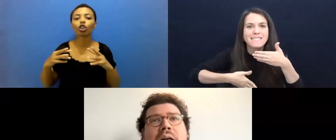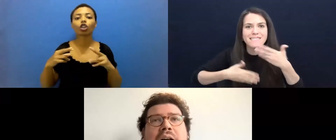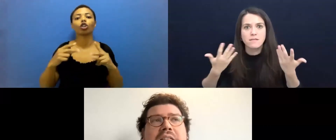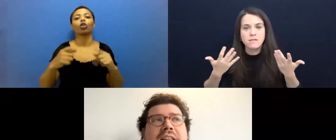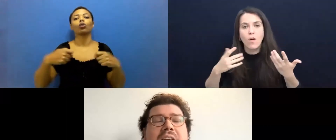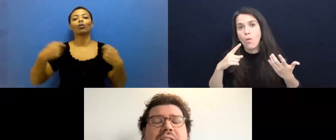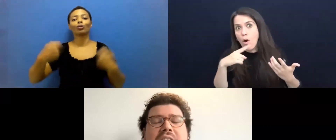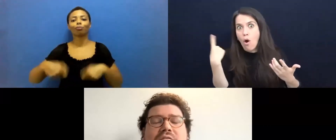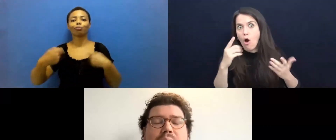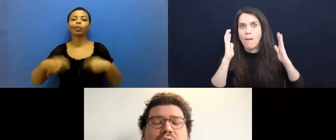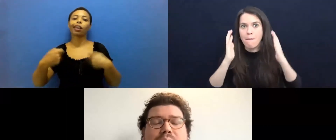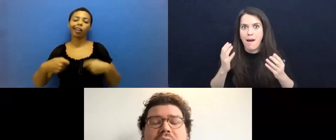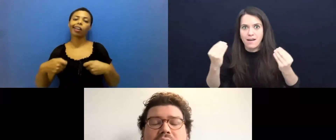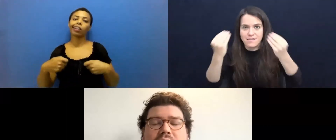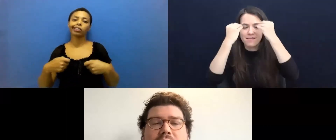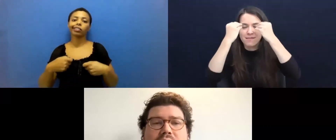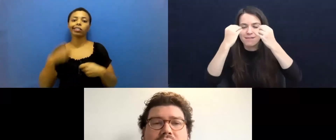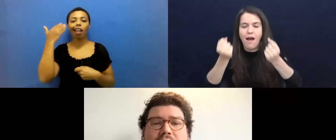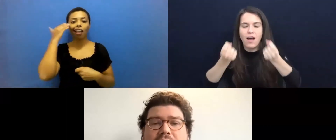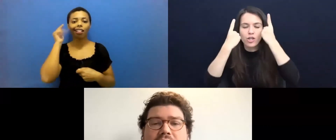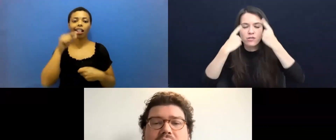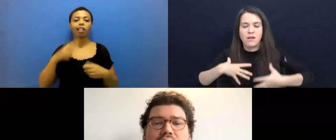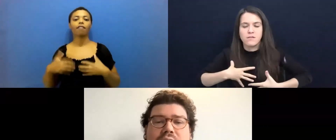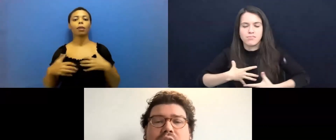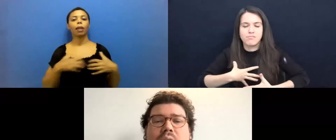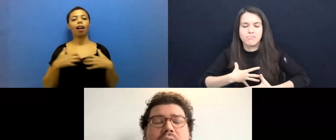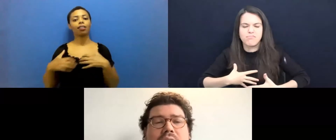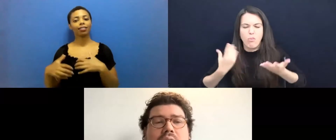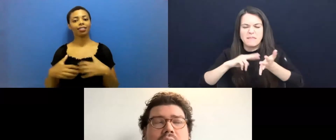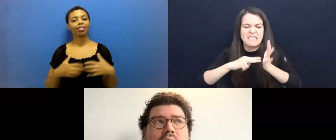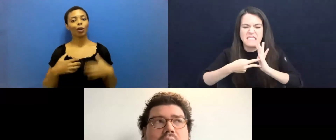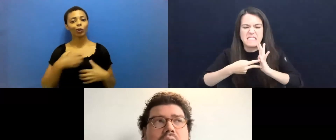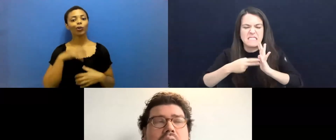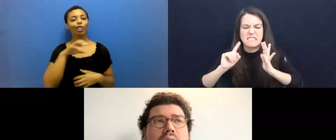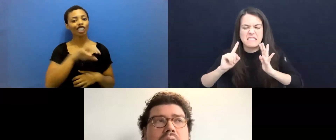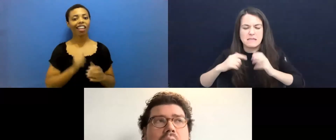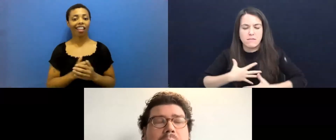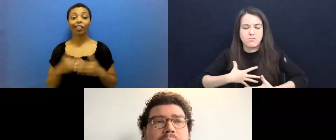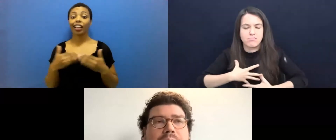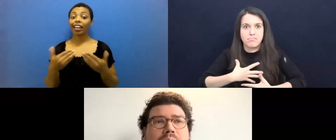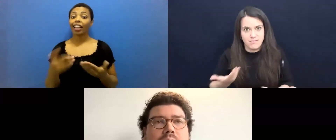to understand this vibration pattern that being displayed. So that's why in